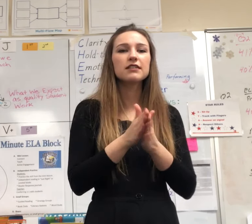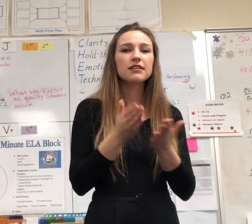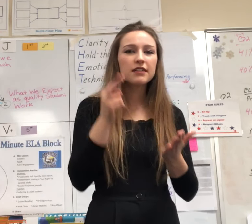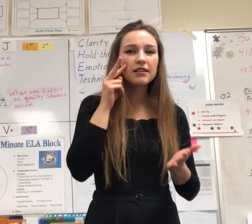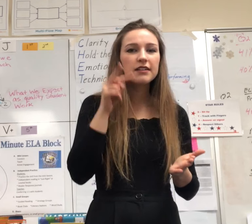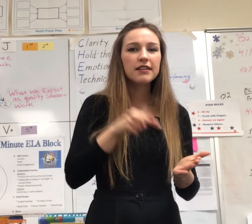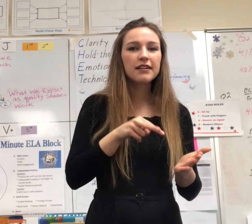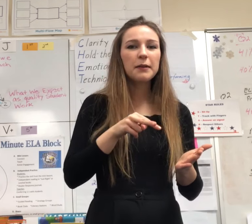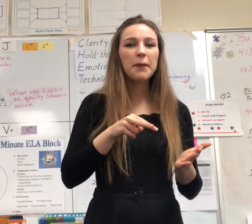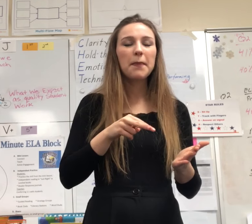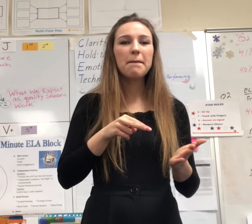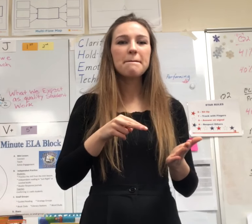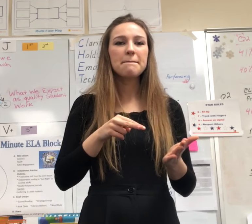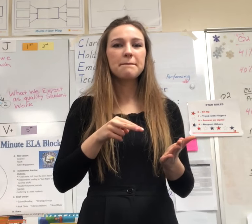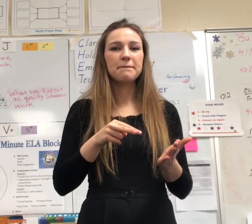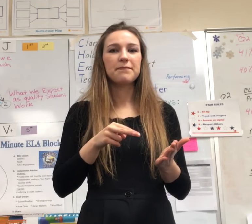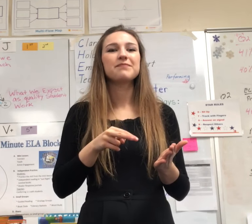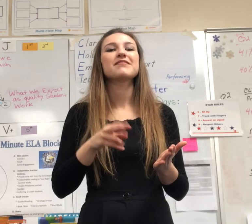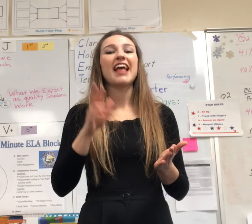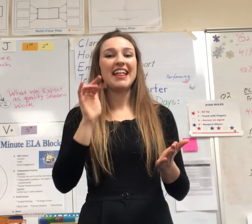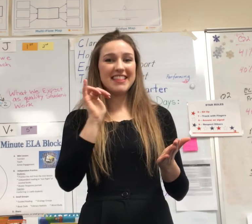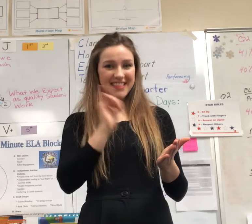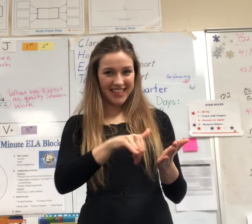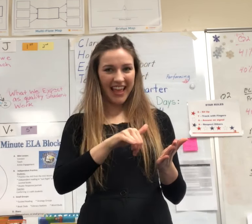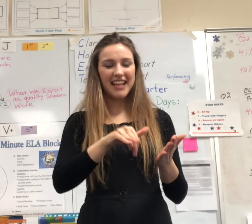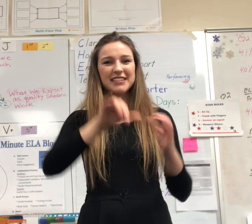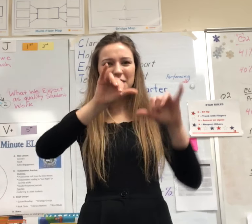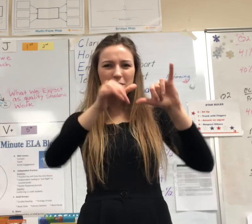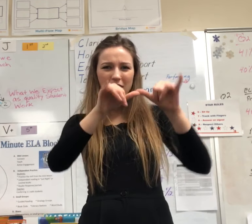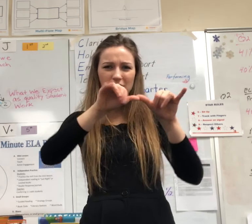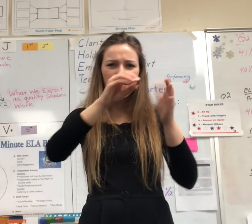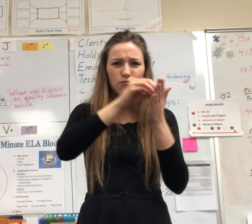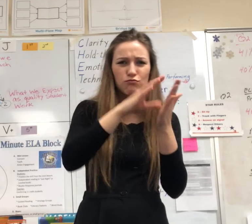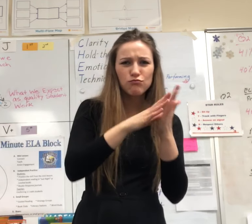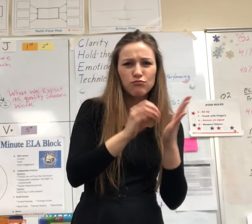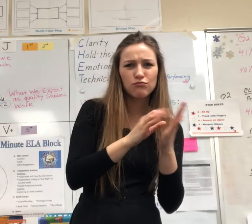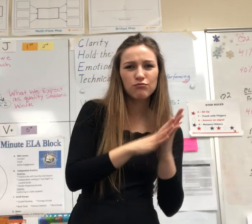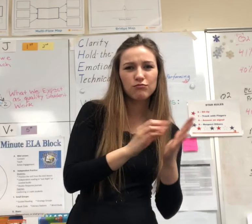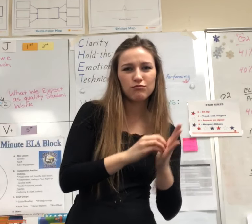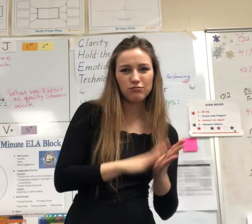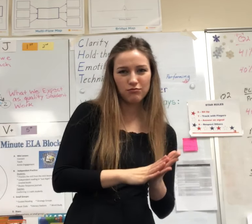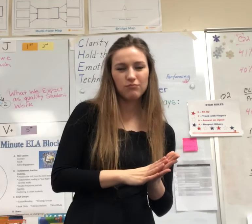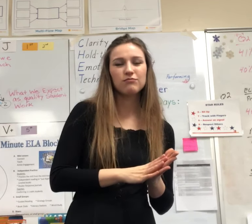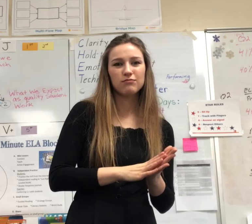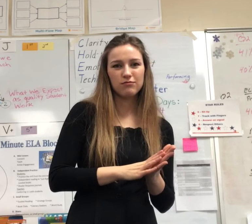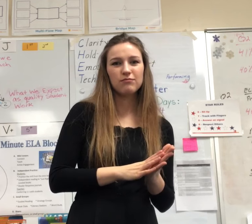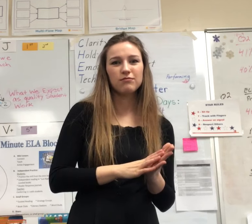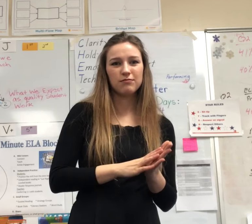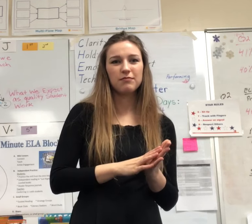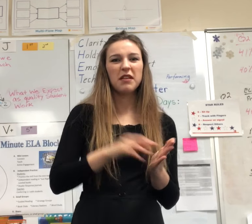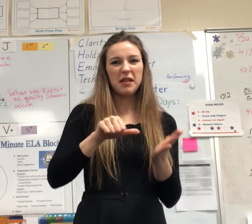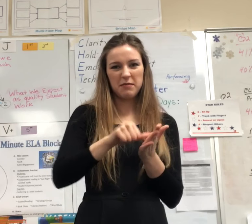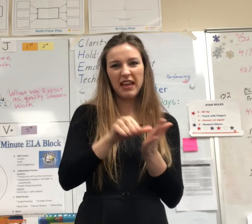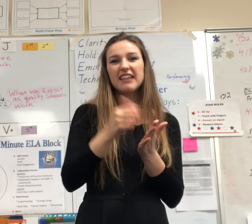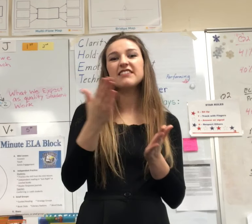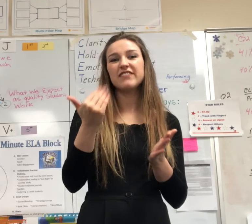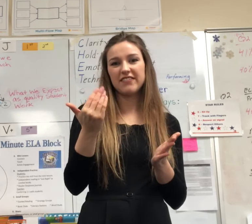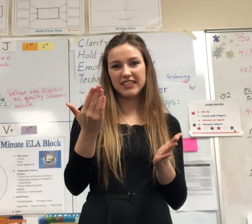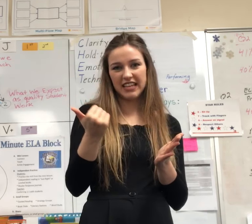Okay, this is your recording sheet. Page 15 in your journal is your recording sheet, and I